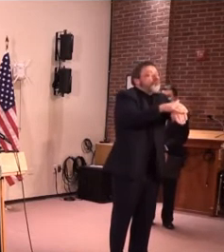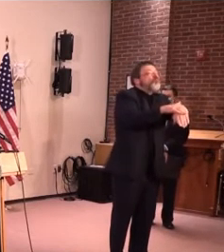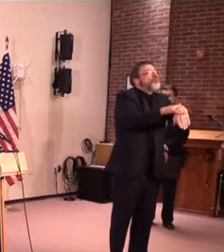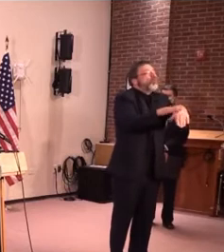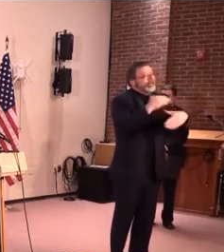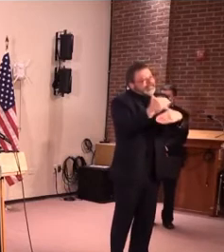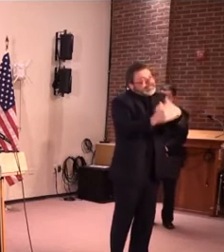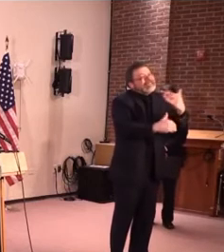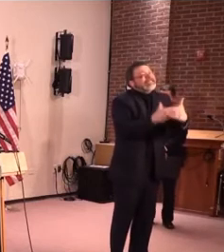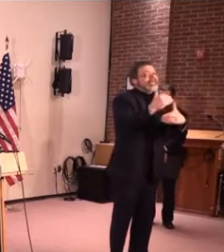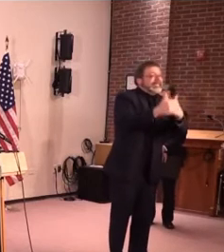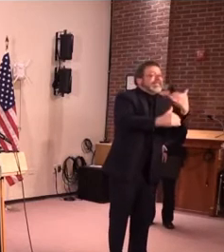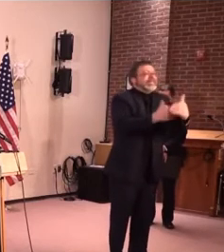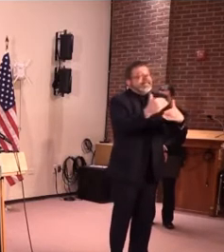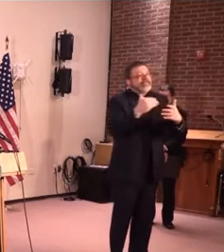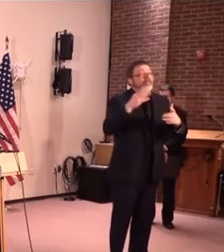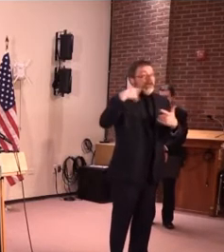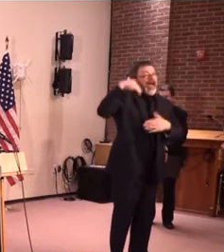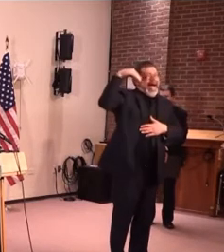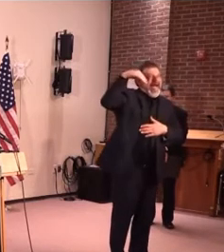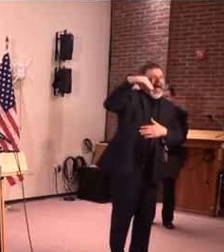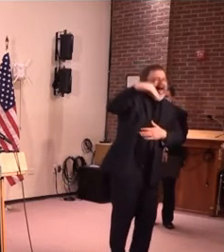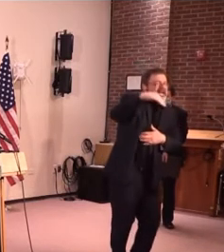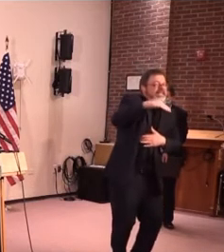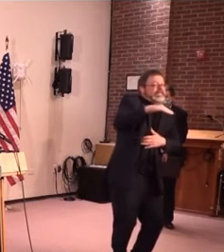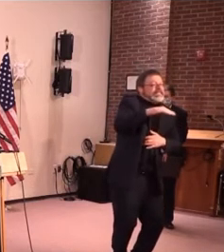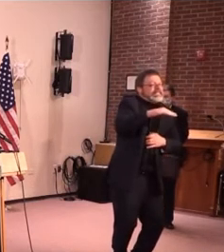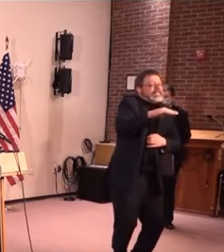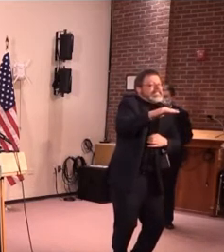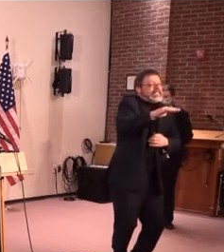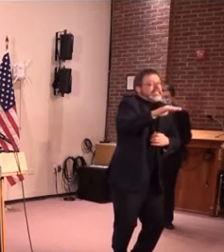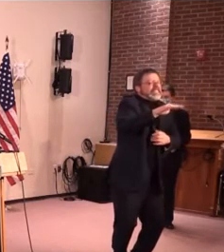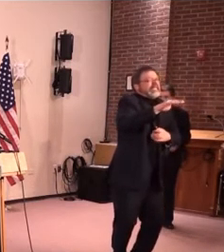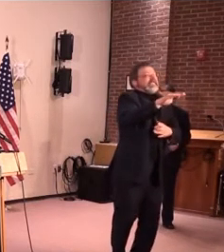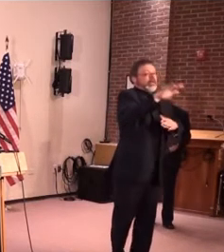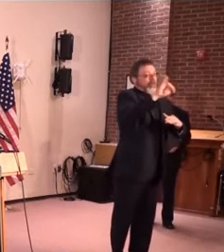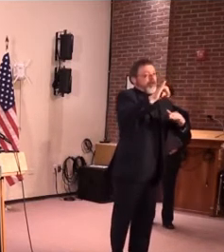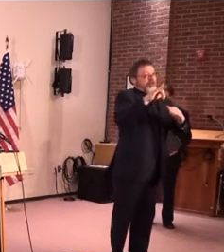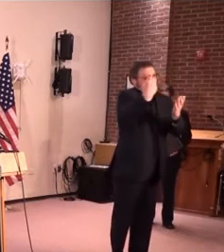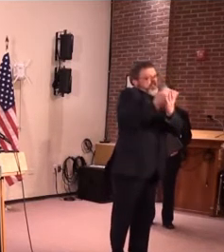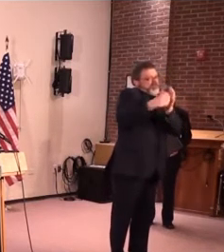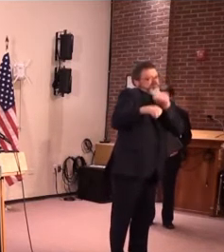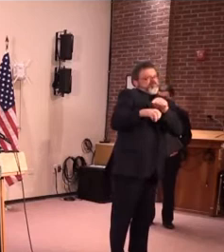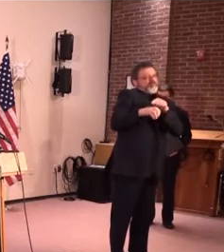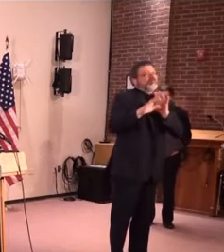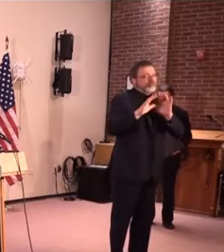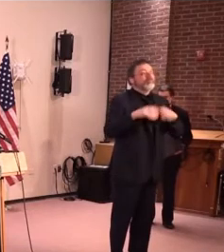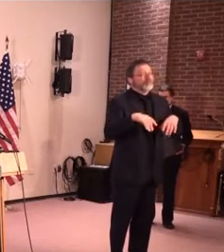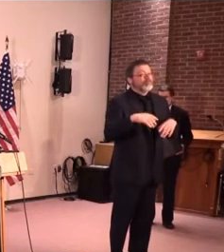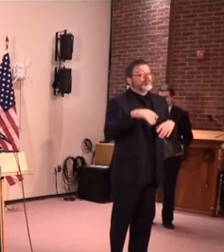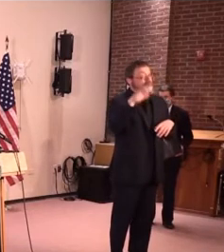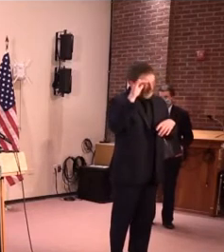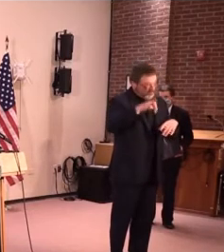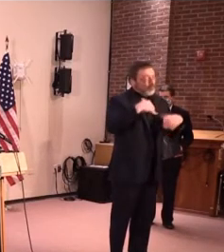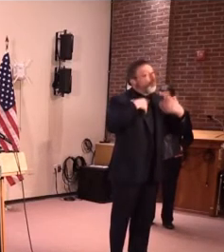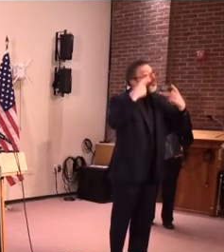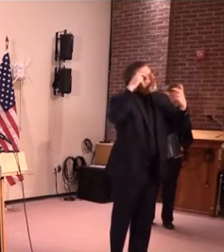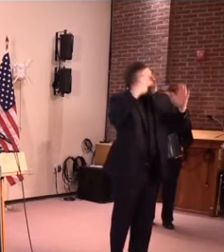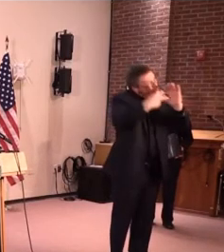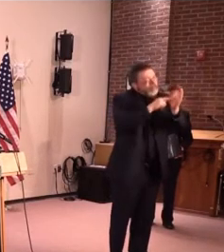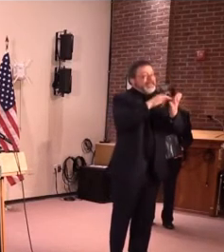and survival and positions us to move forward in building an innovative economy that will thrive in the years